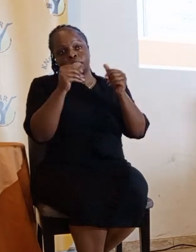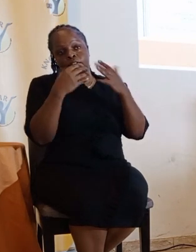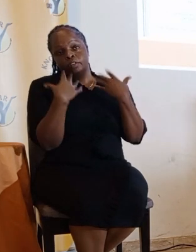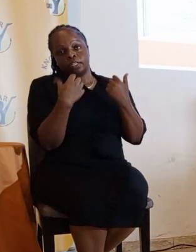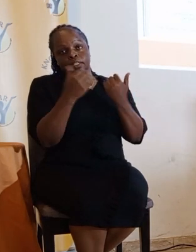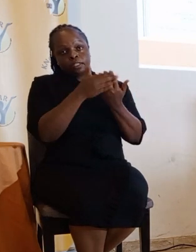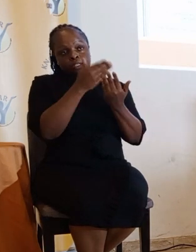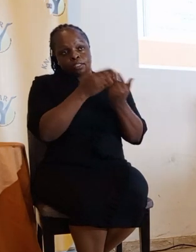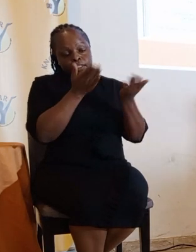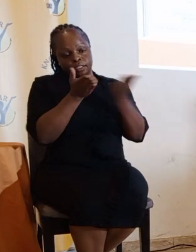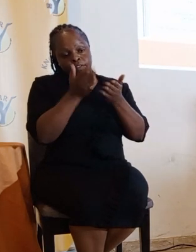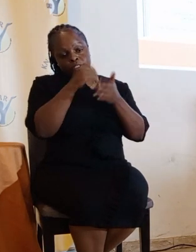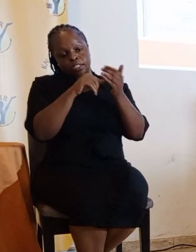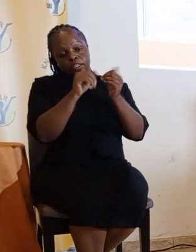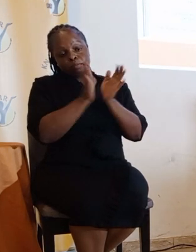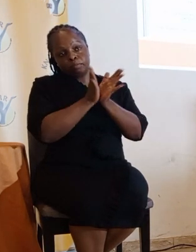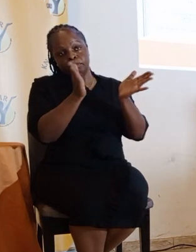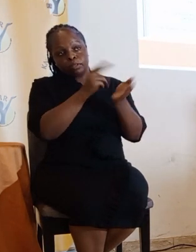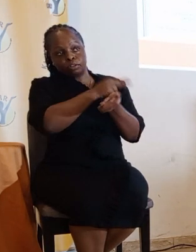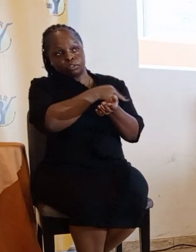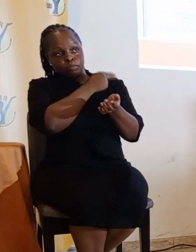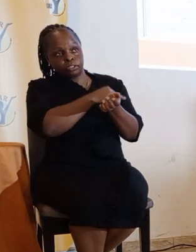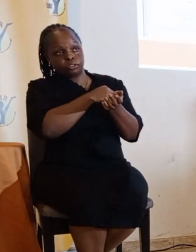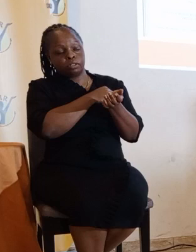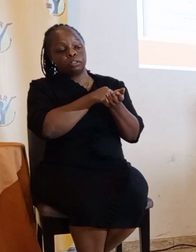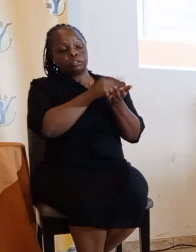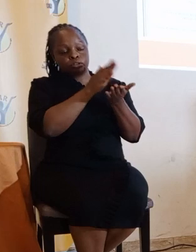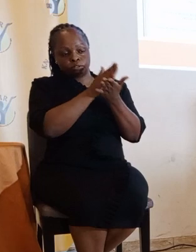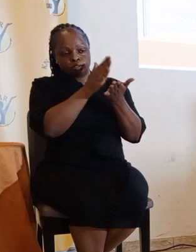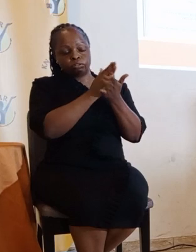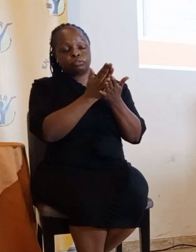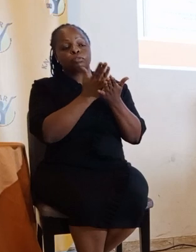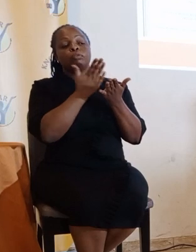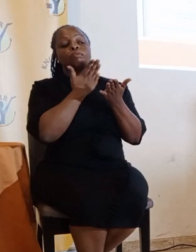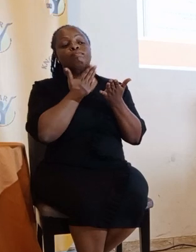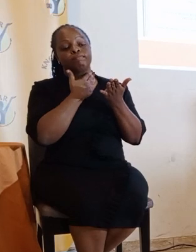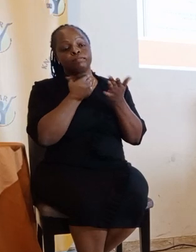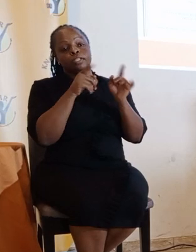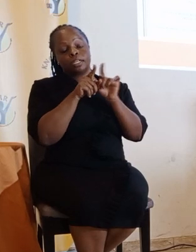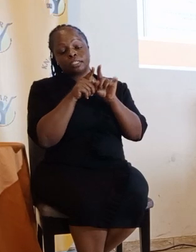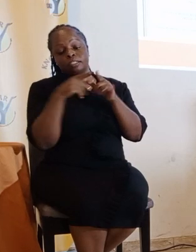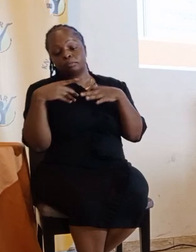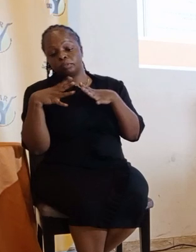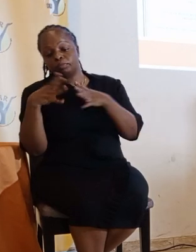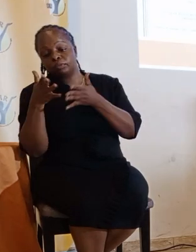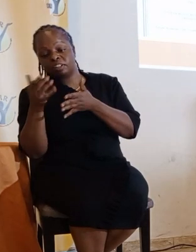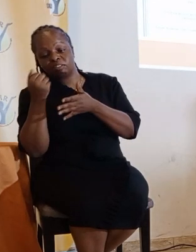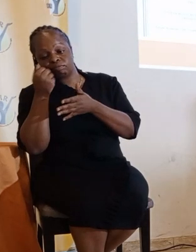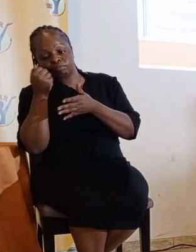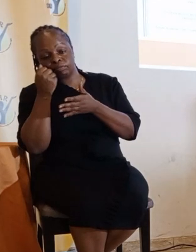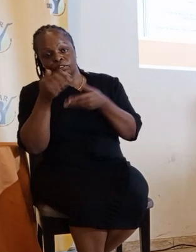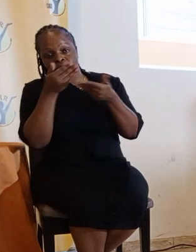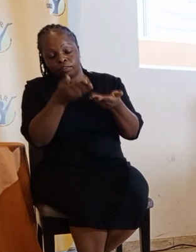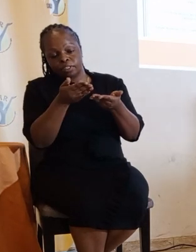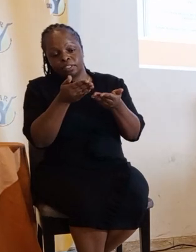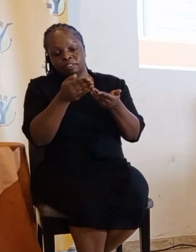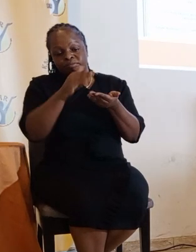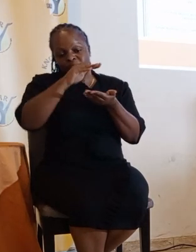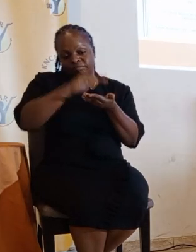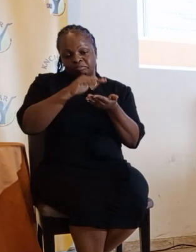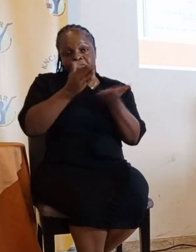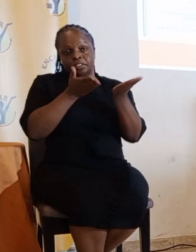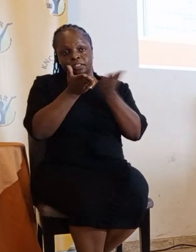healthcare services in public hospitals is grossly wanting, as patients are offered substandard services owing